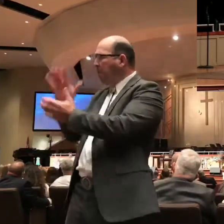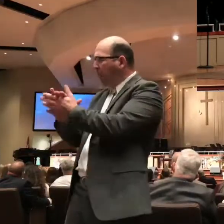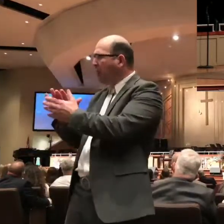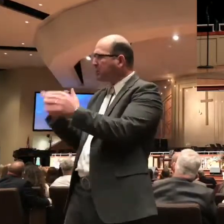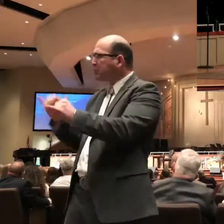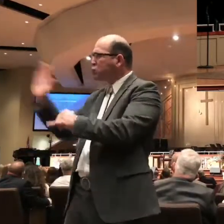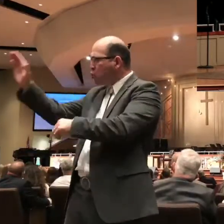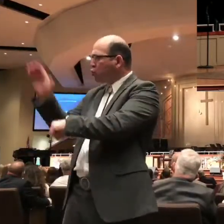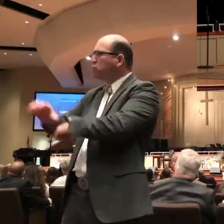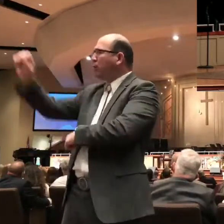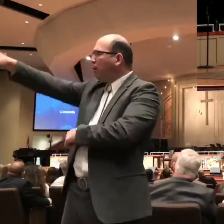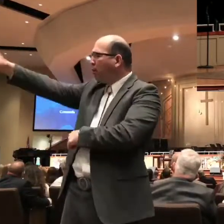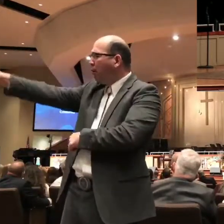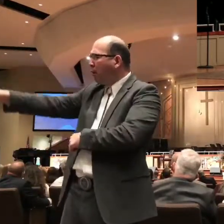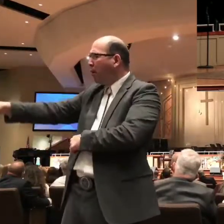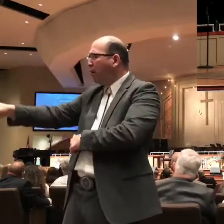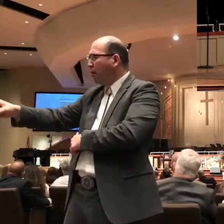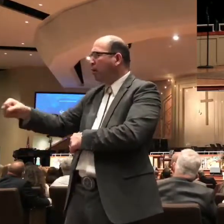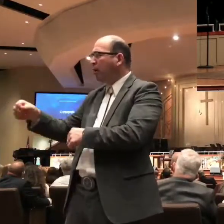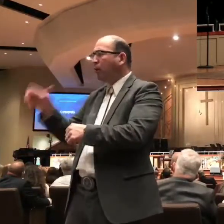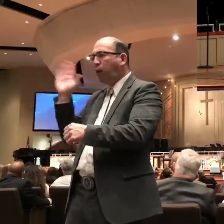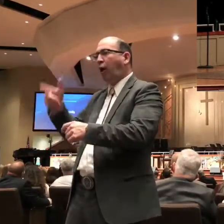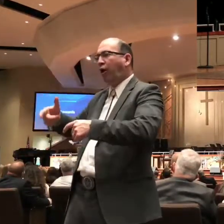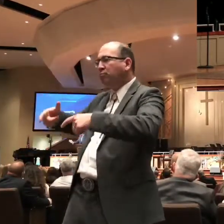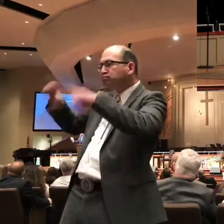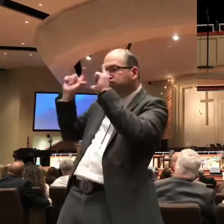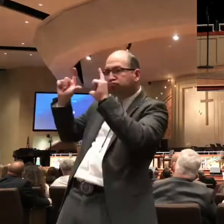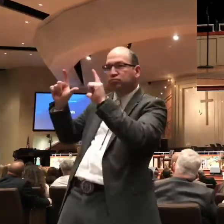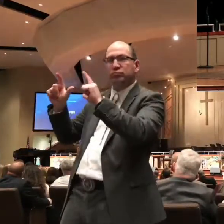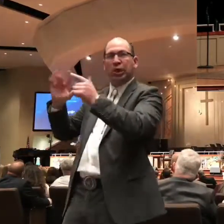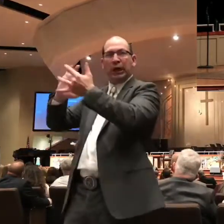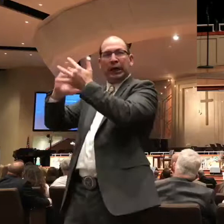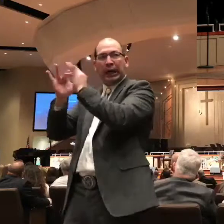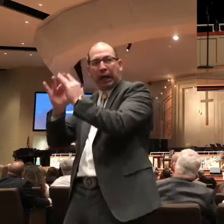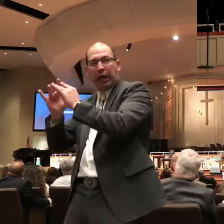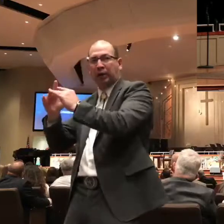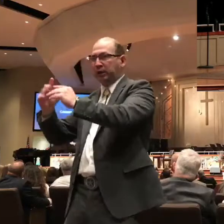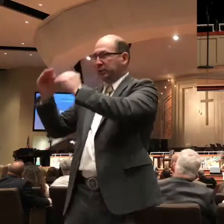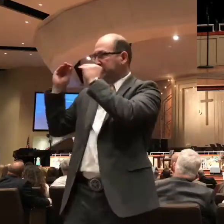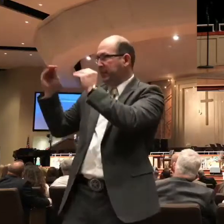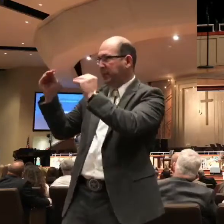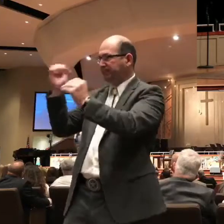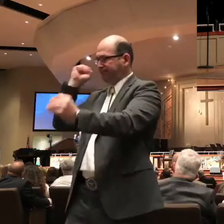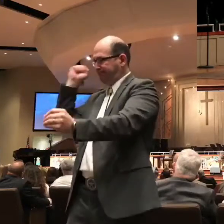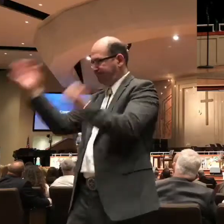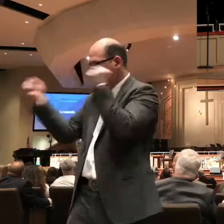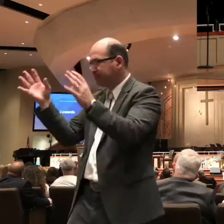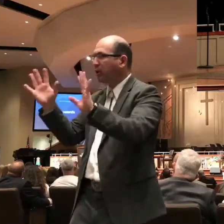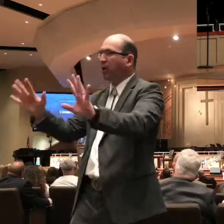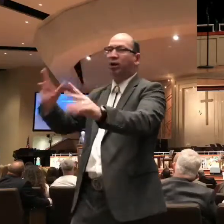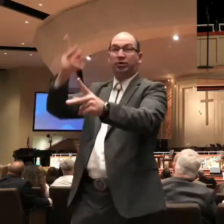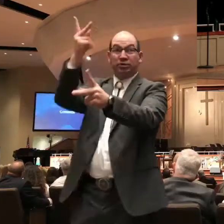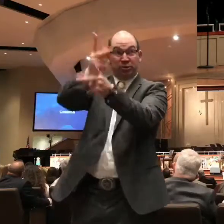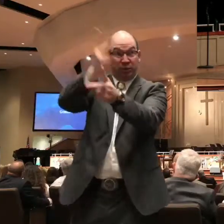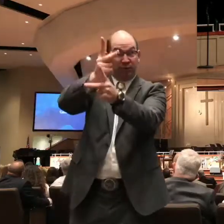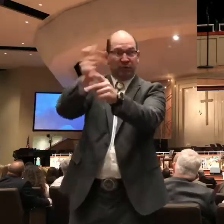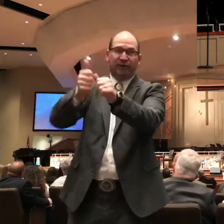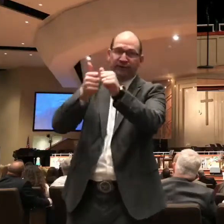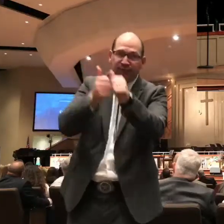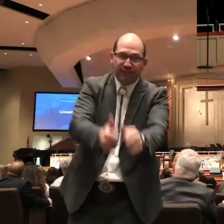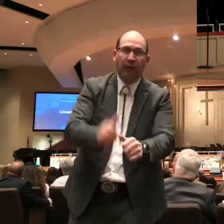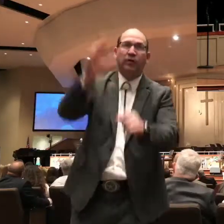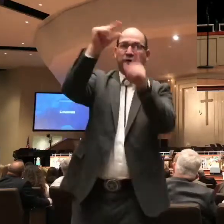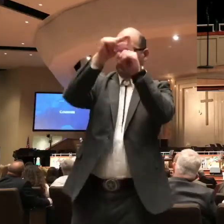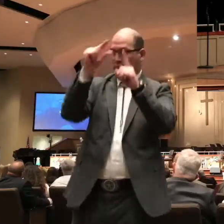may have a great following on the internet, but be careful that you rightly discern and that you are following after the word of God